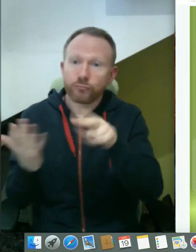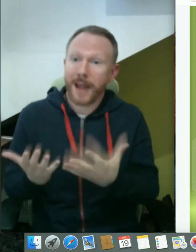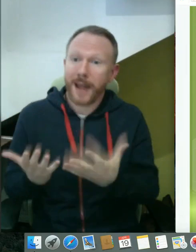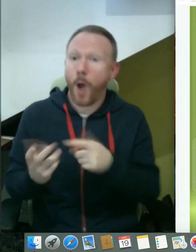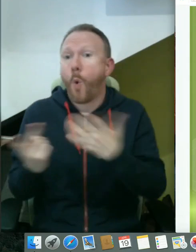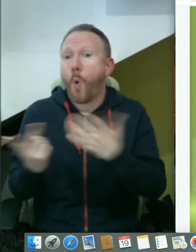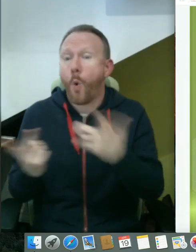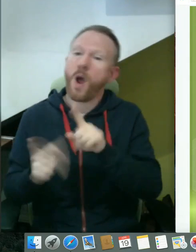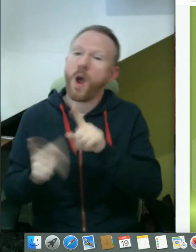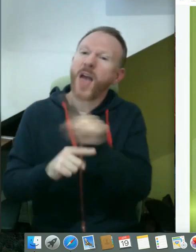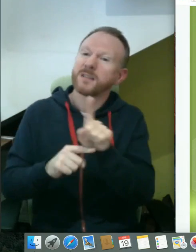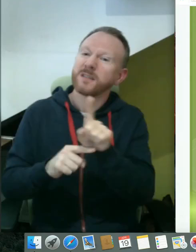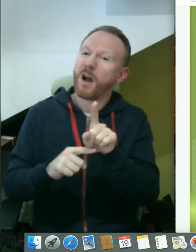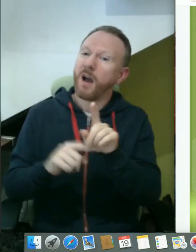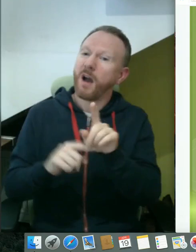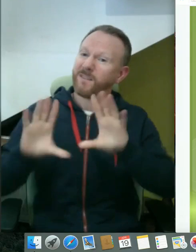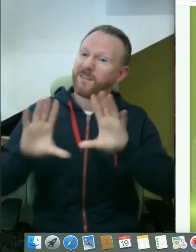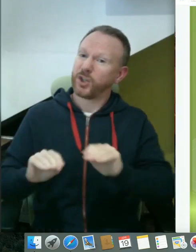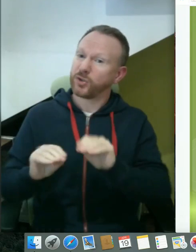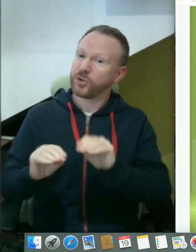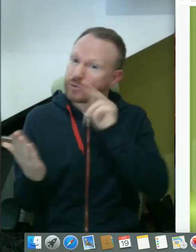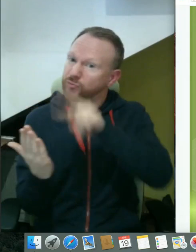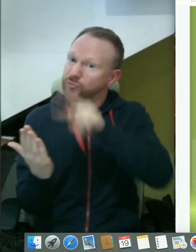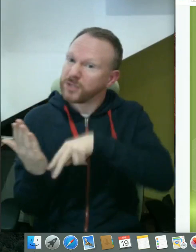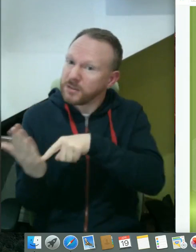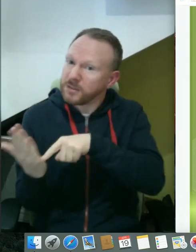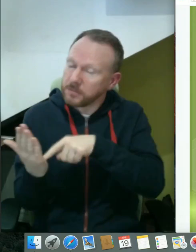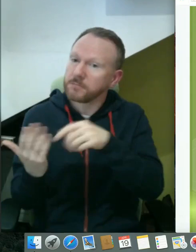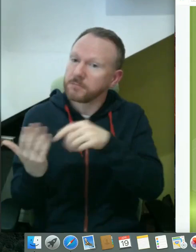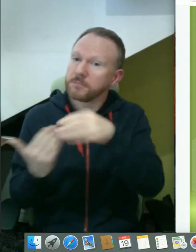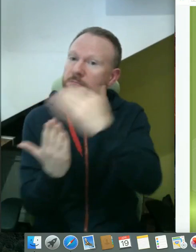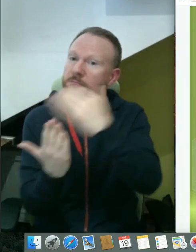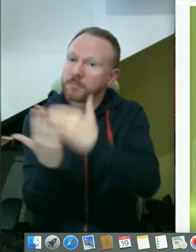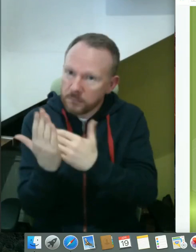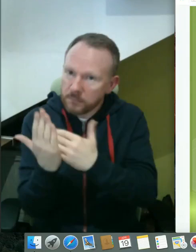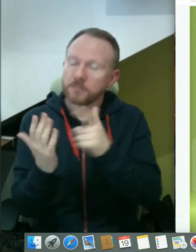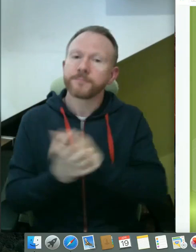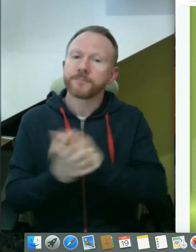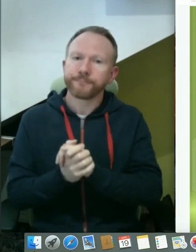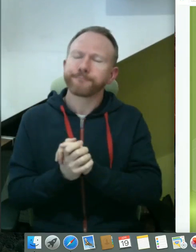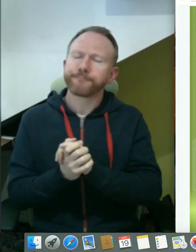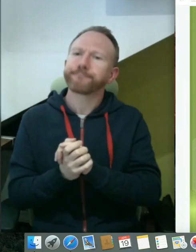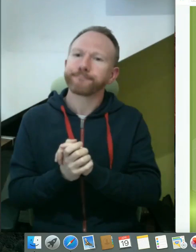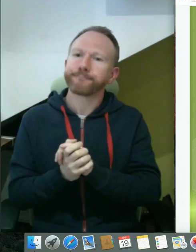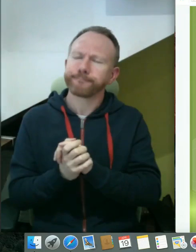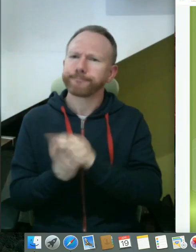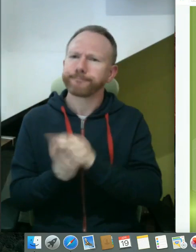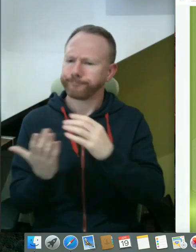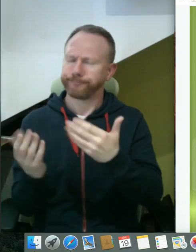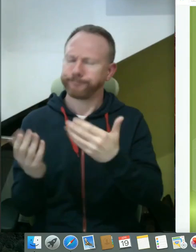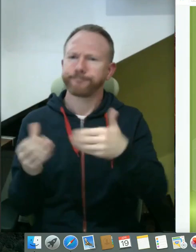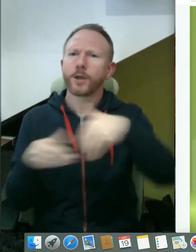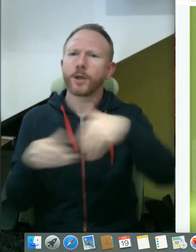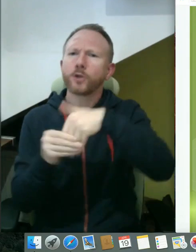The structure of them is as follows. They begin with an introduction, which covers